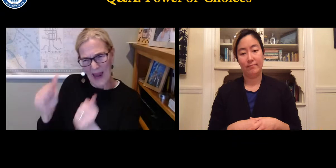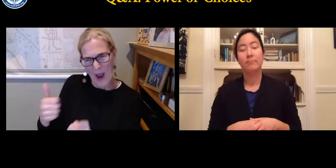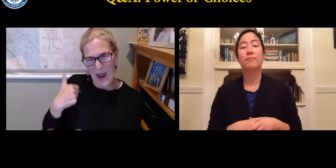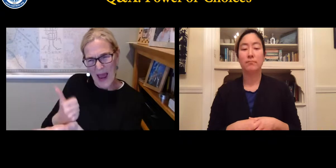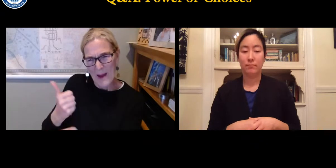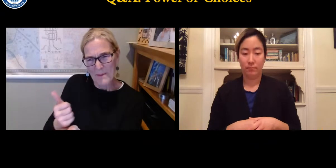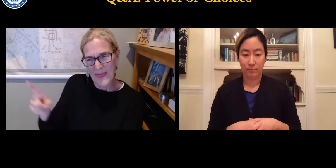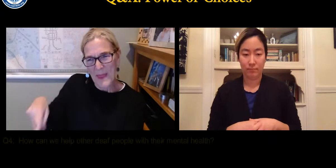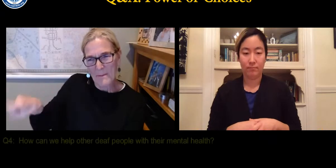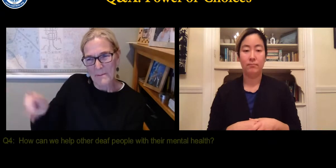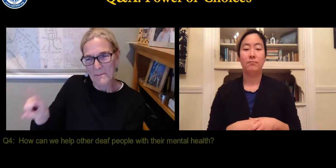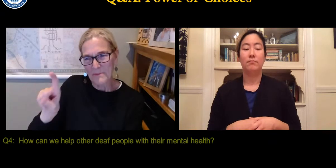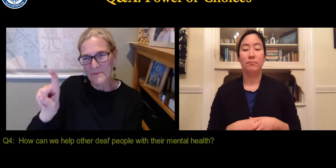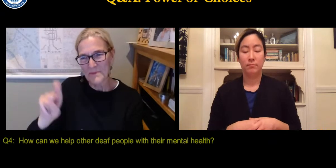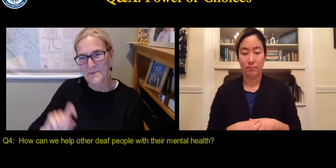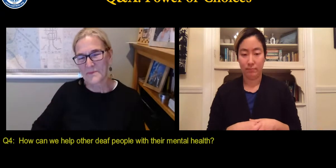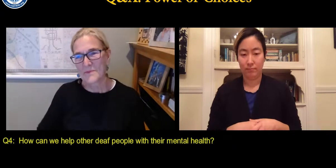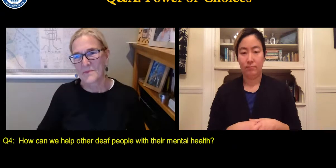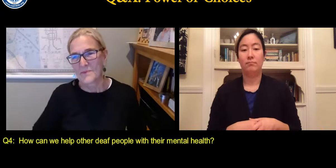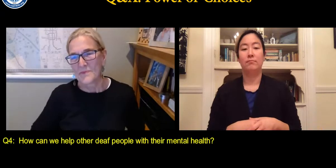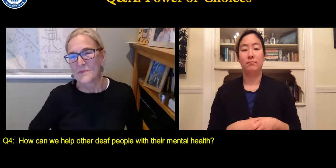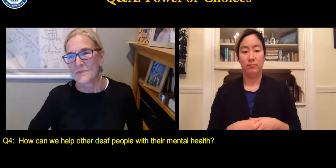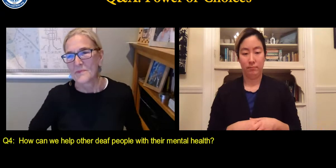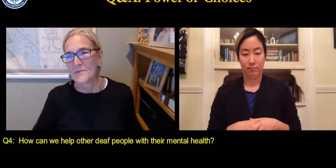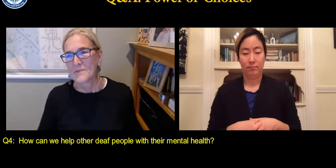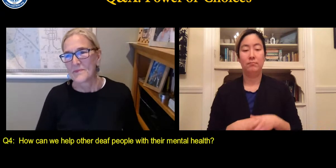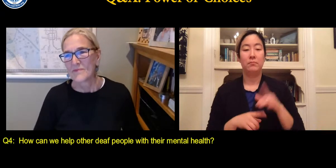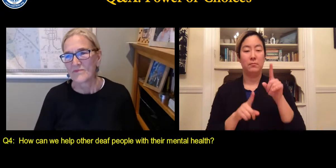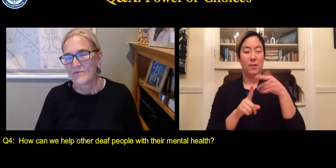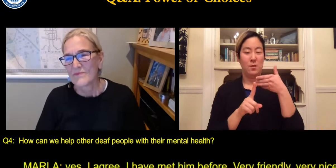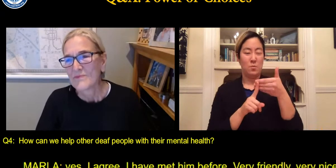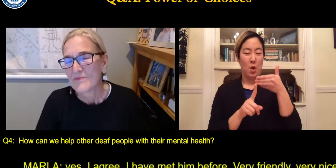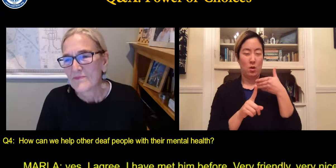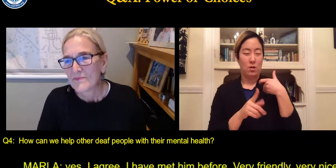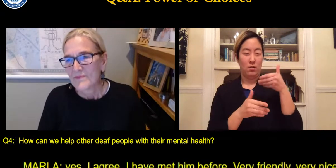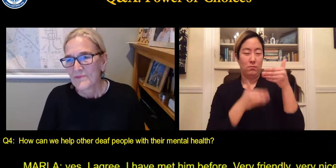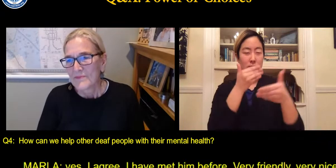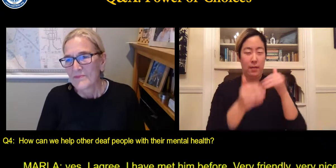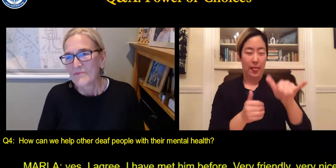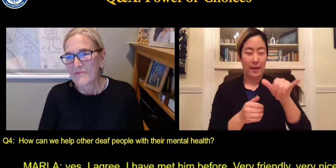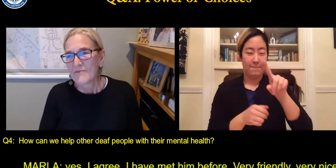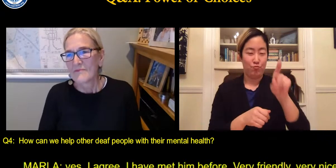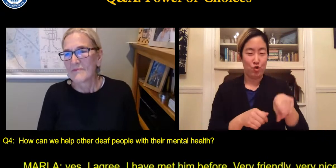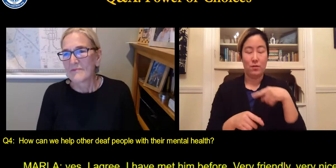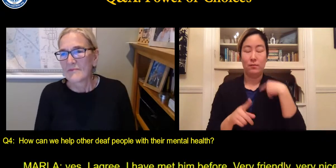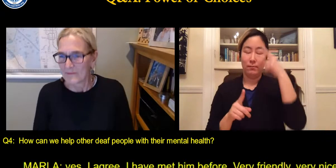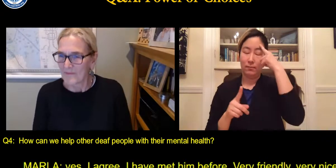How can we help other deaf people with their mental health?